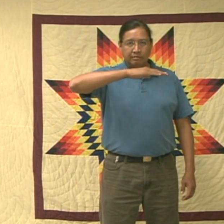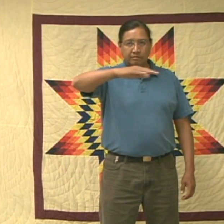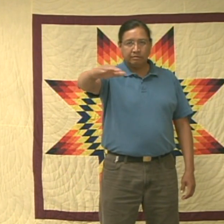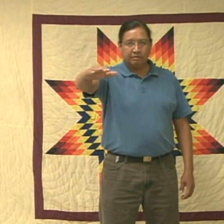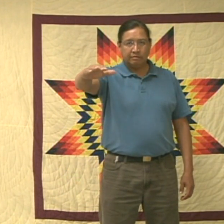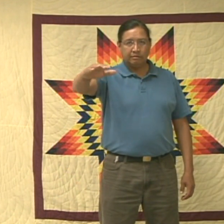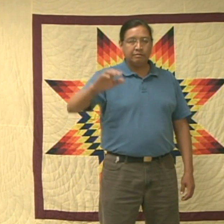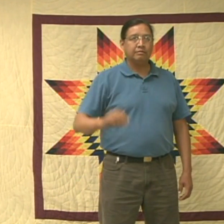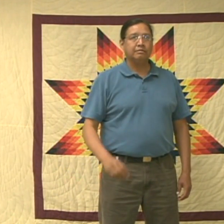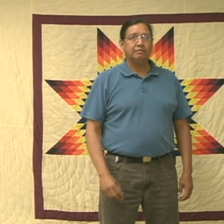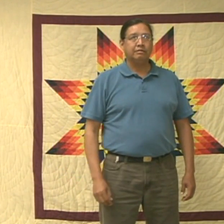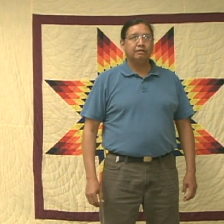Good.